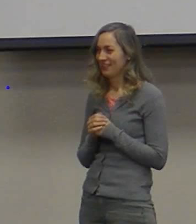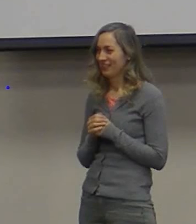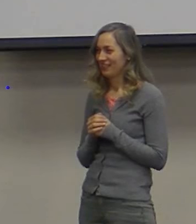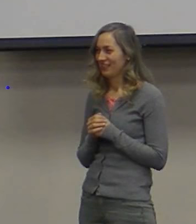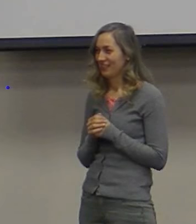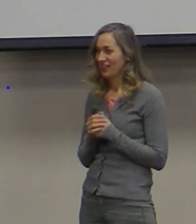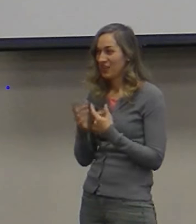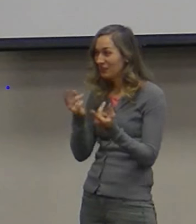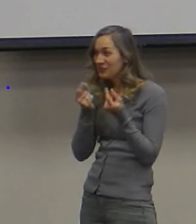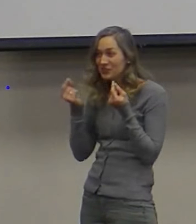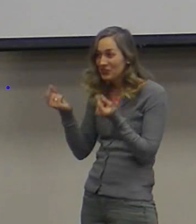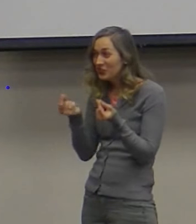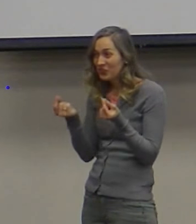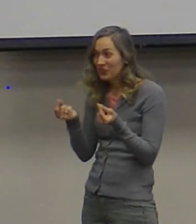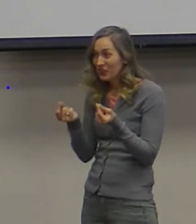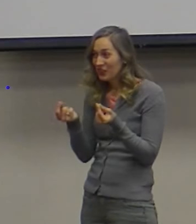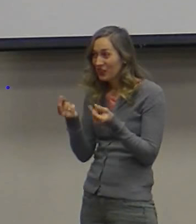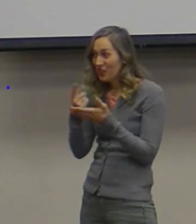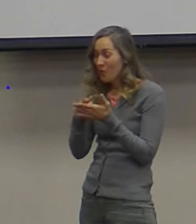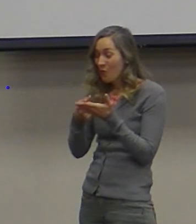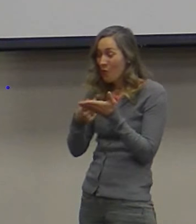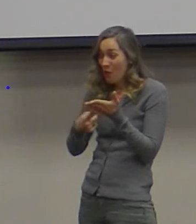What would you do?